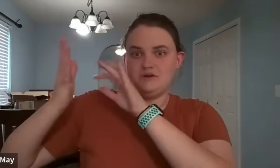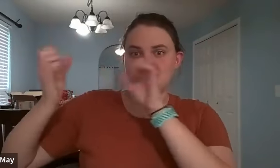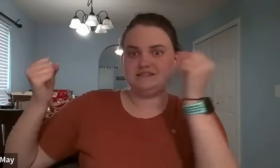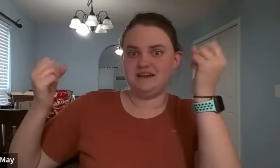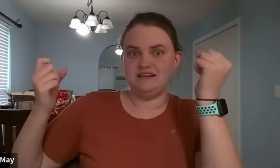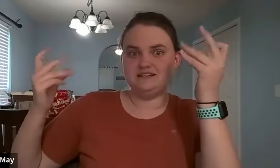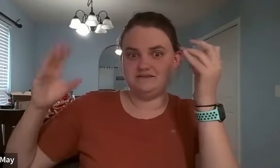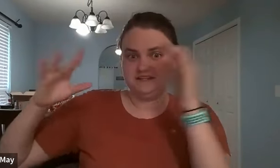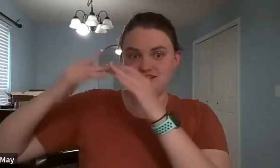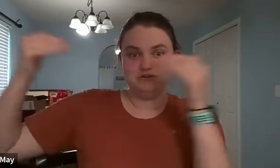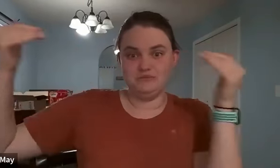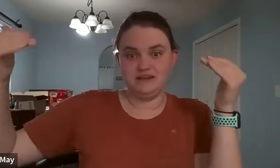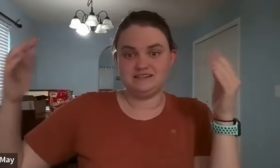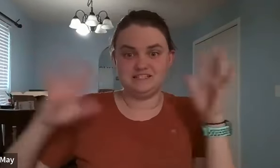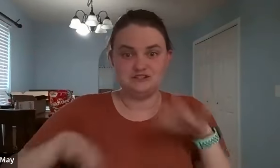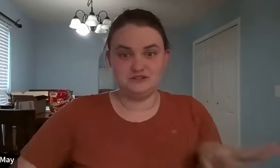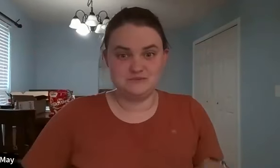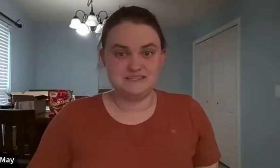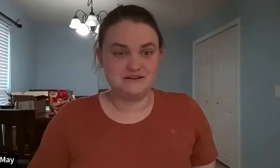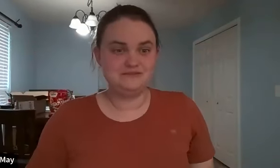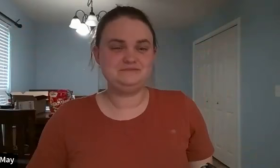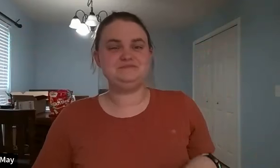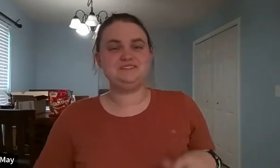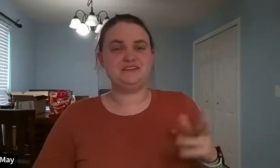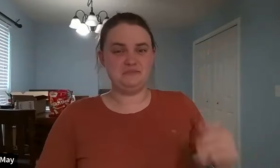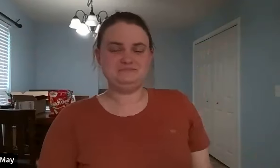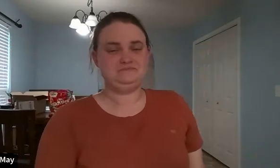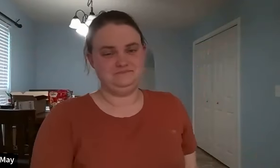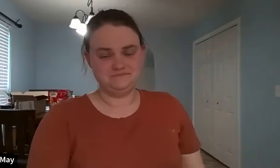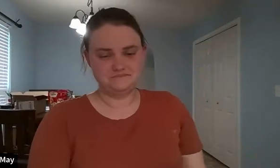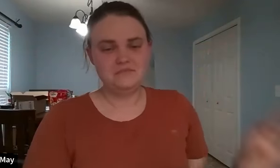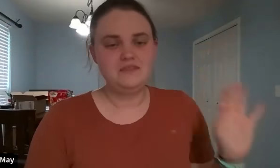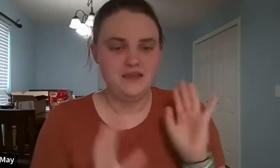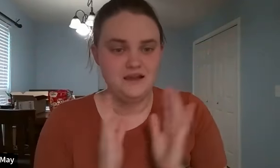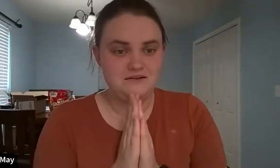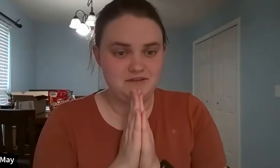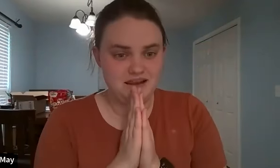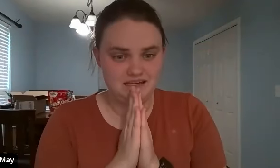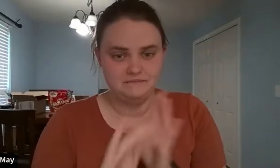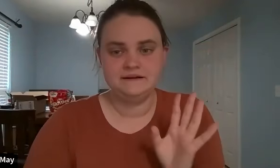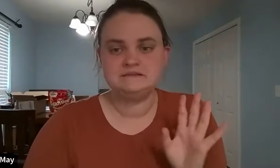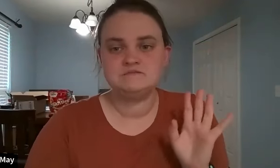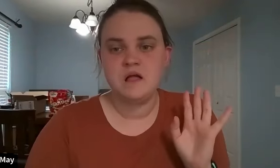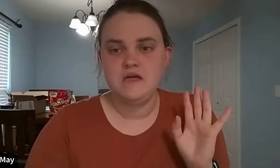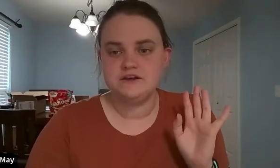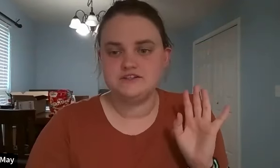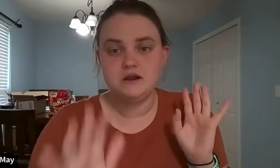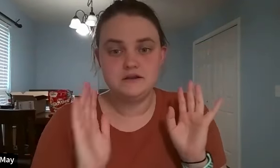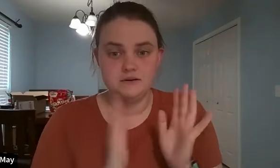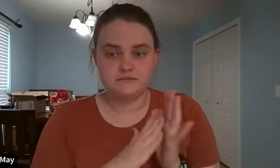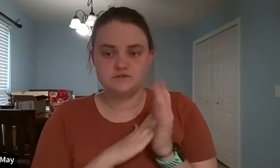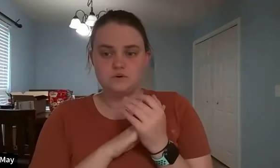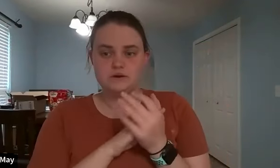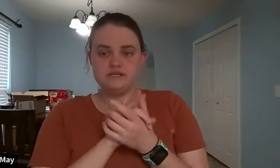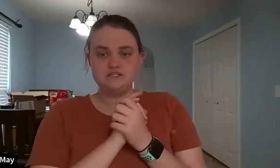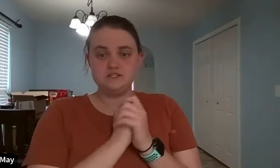as I sign it if it gets too big, because I start to lose myself. So all righty, those are our numbers. What we can do